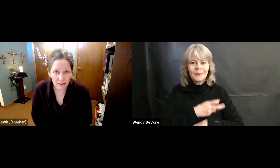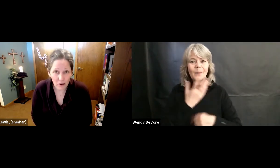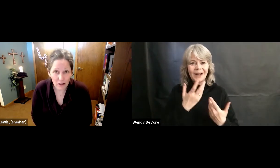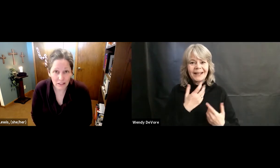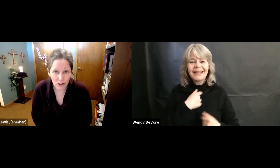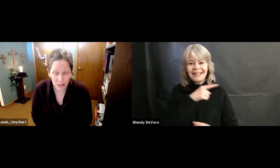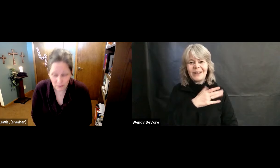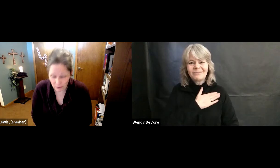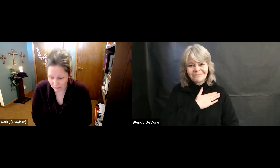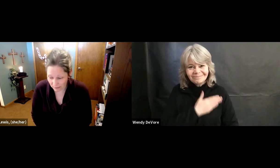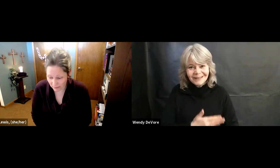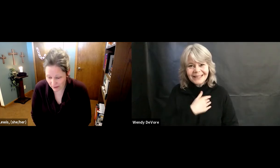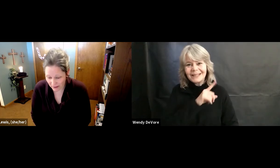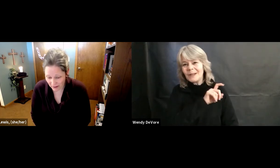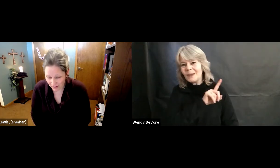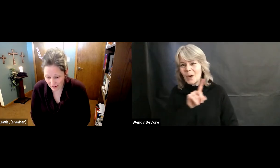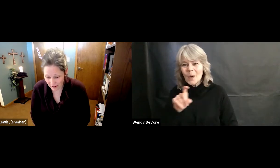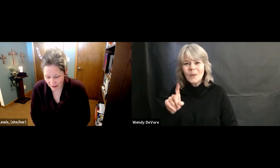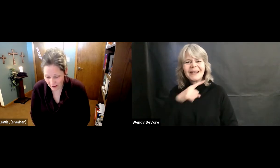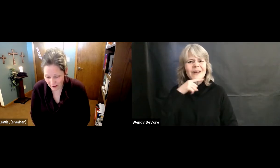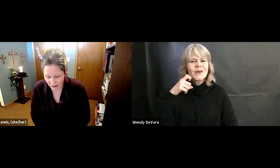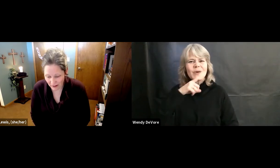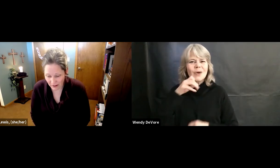one lost sheep.